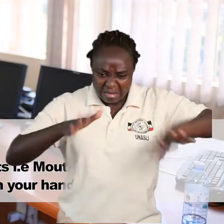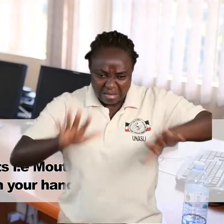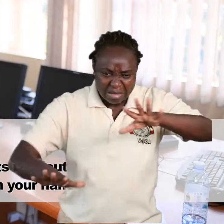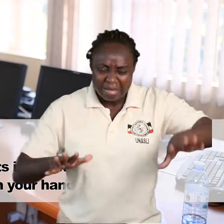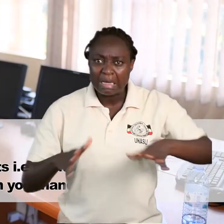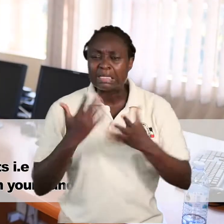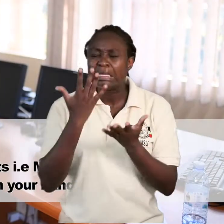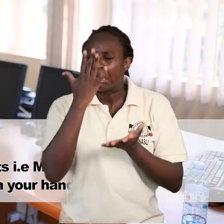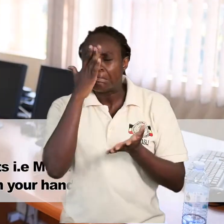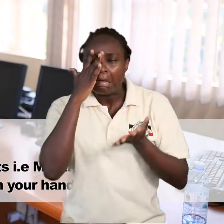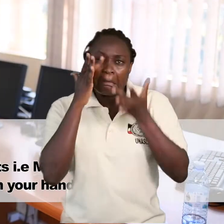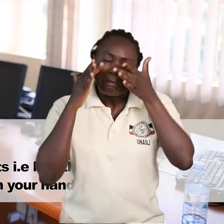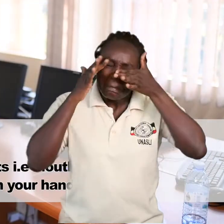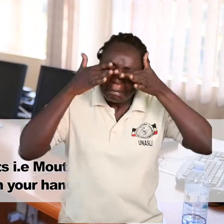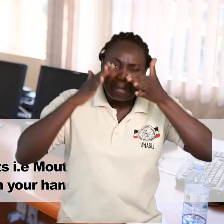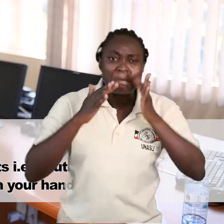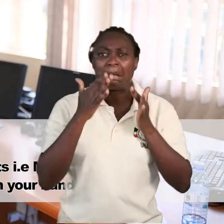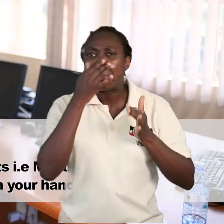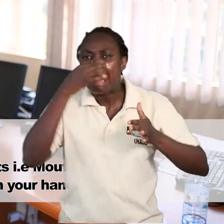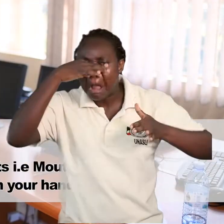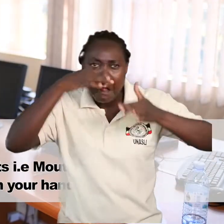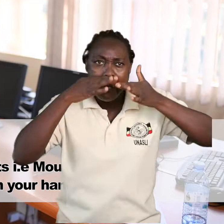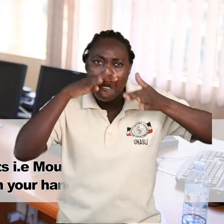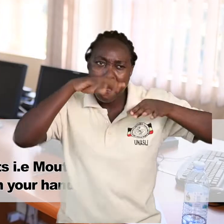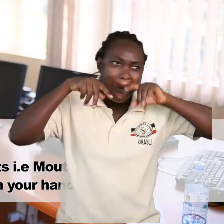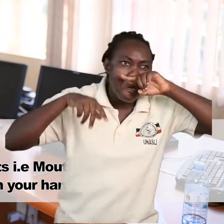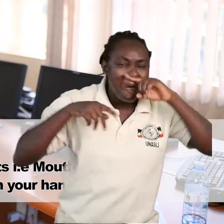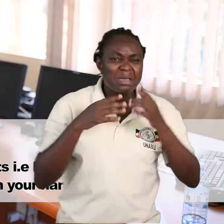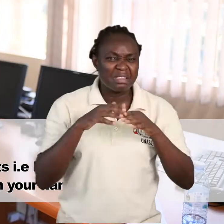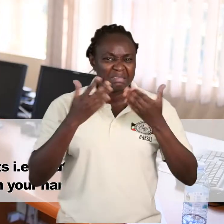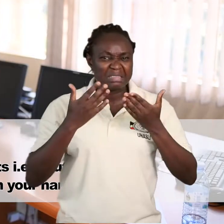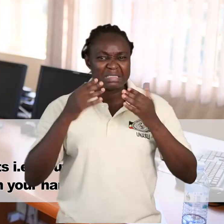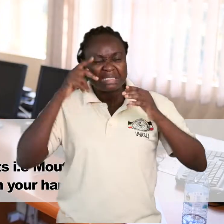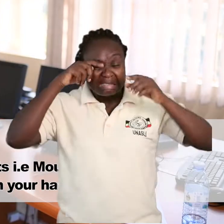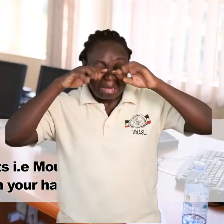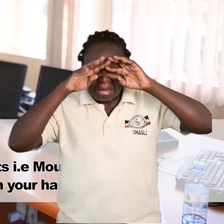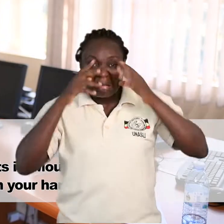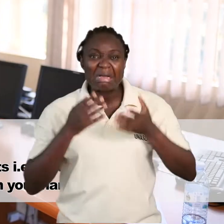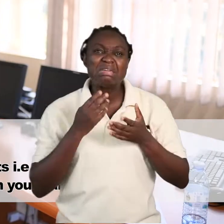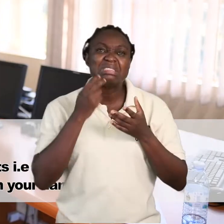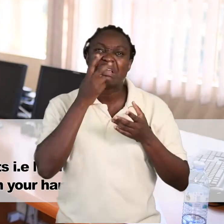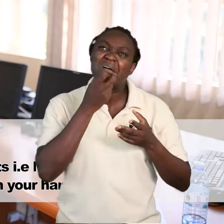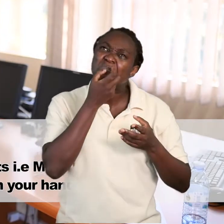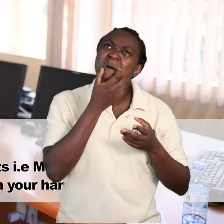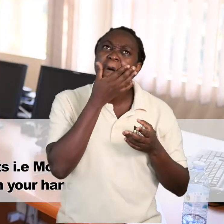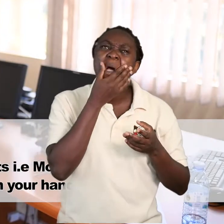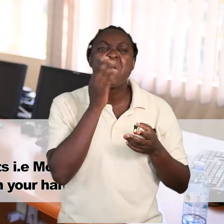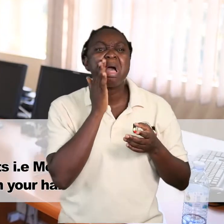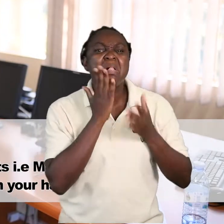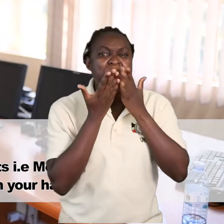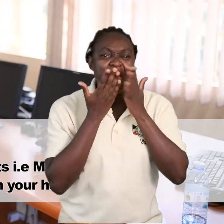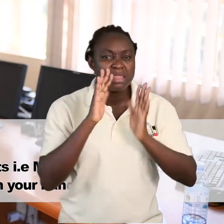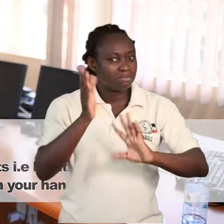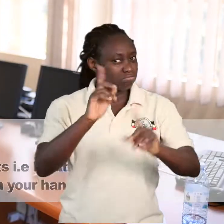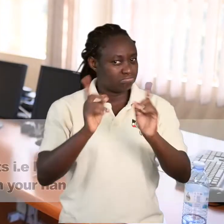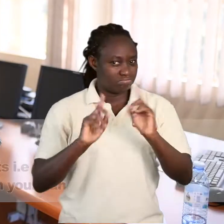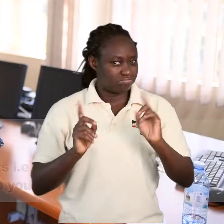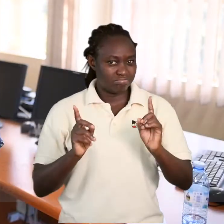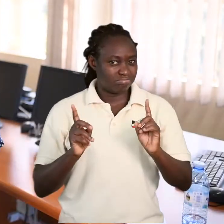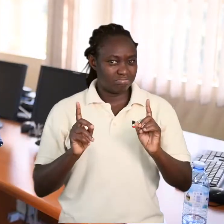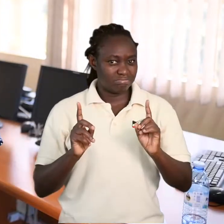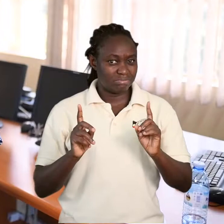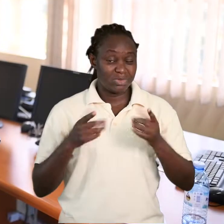Avoid touching the nose. Avoid touching the eyes and the mouth so that you don't